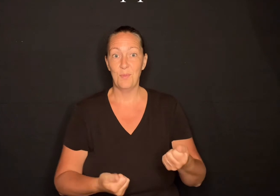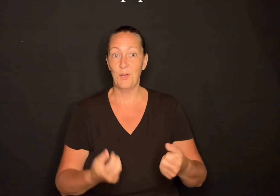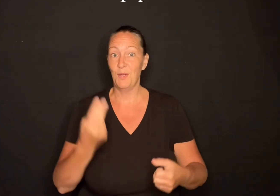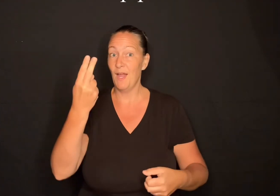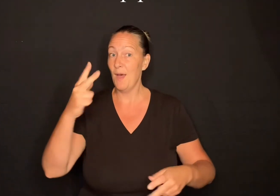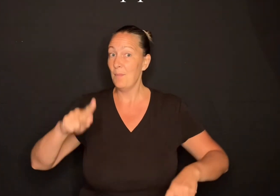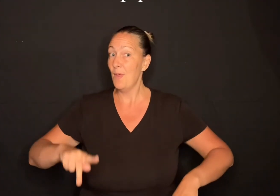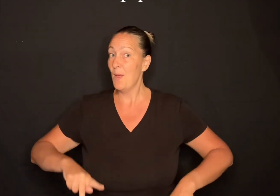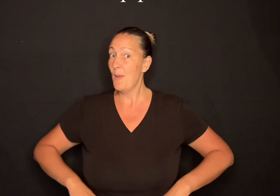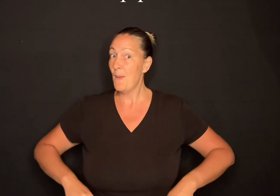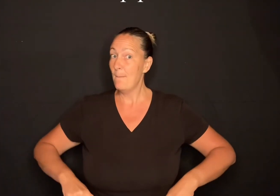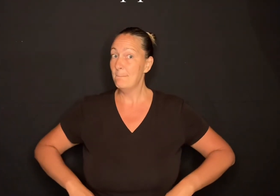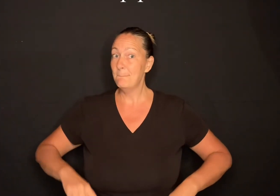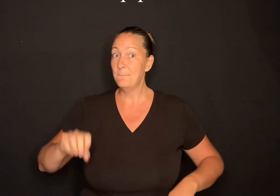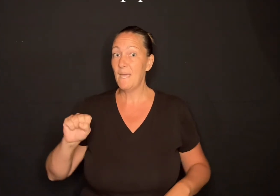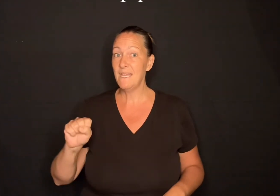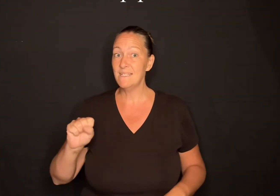Pull up pants.